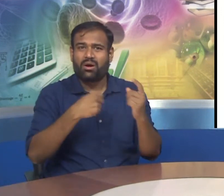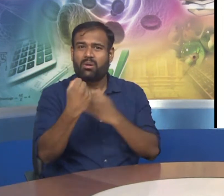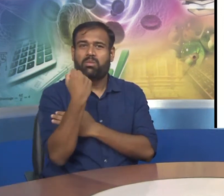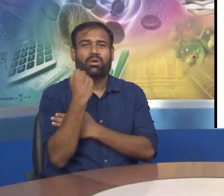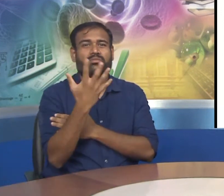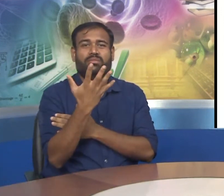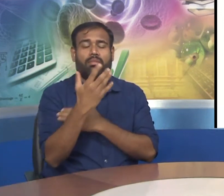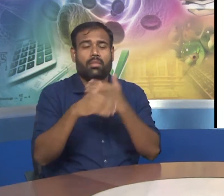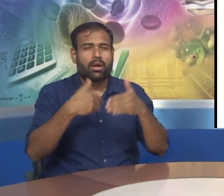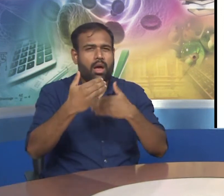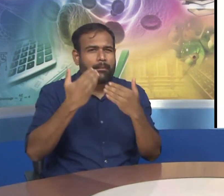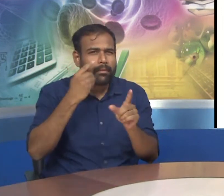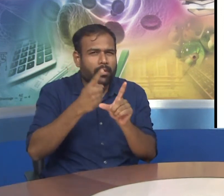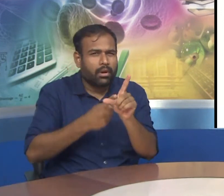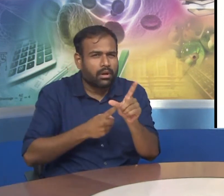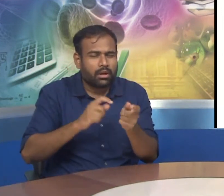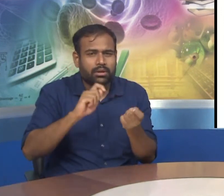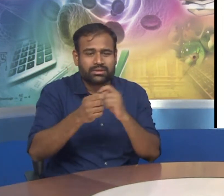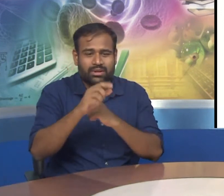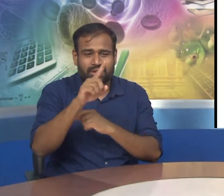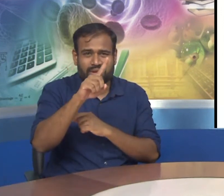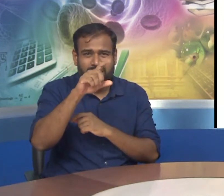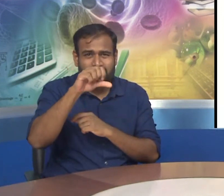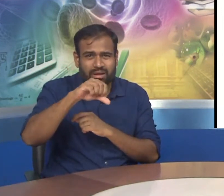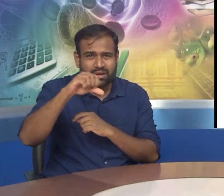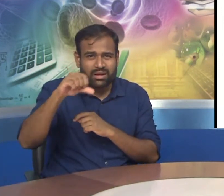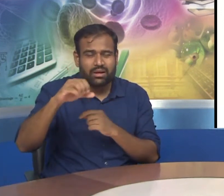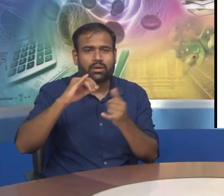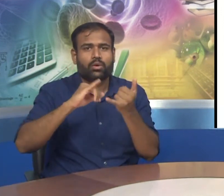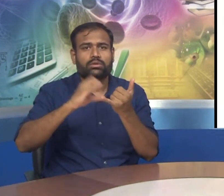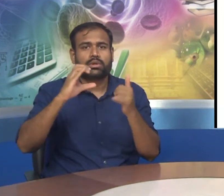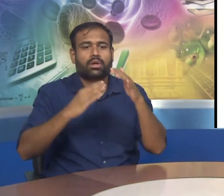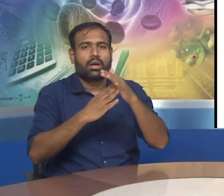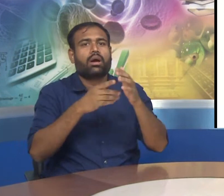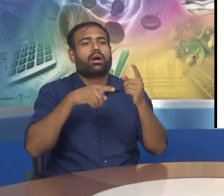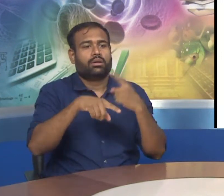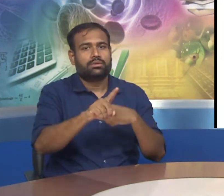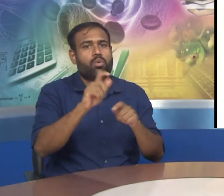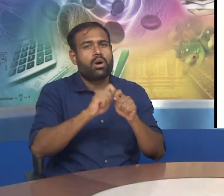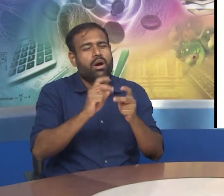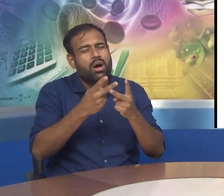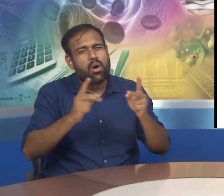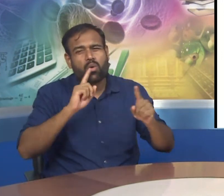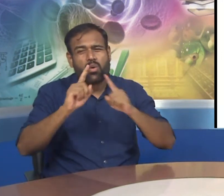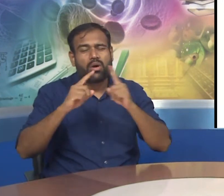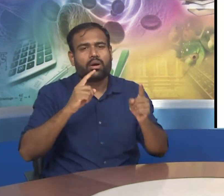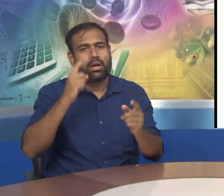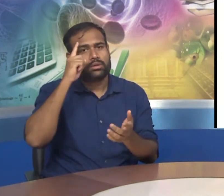handed down in 1993 and reinforced in 1999.